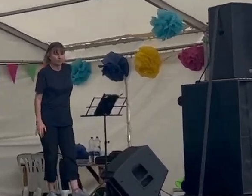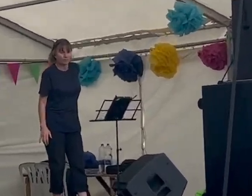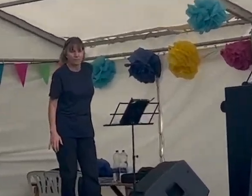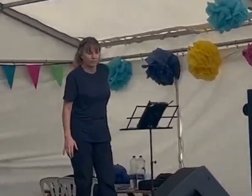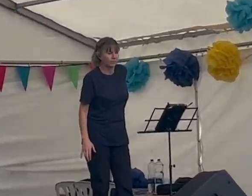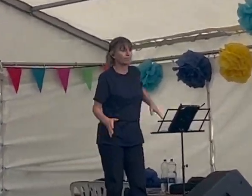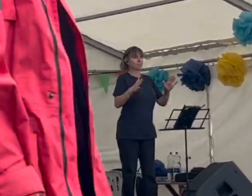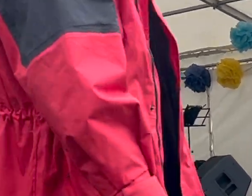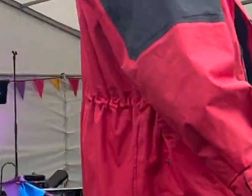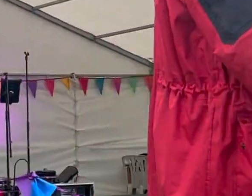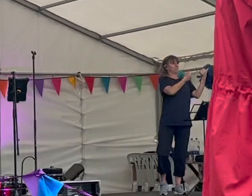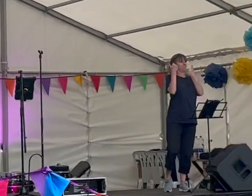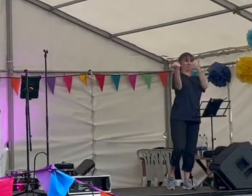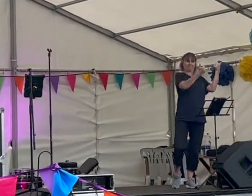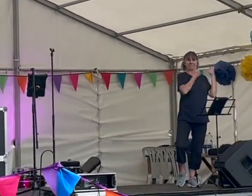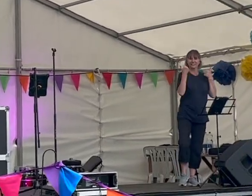front? How we doing?